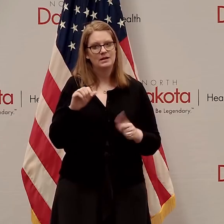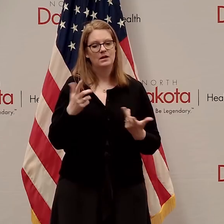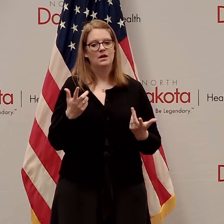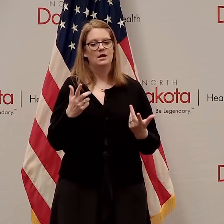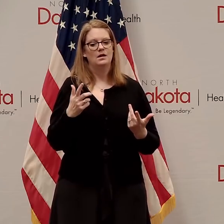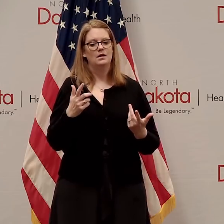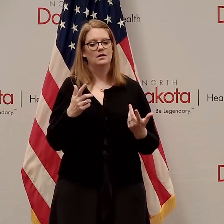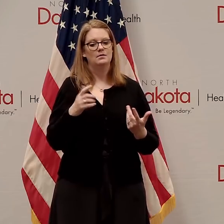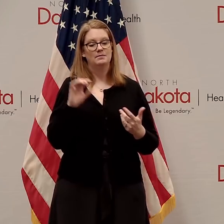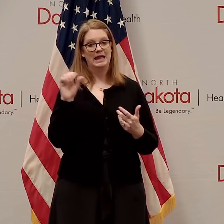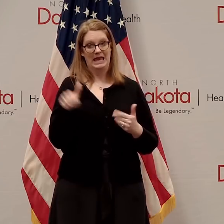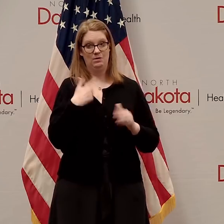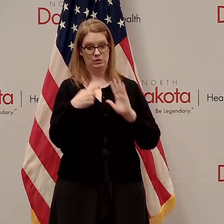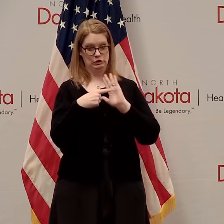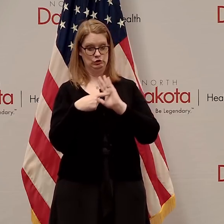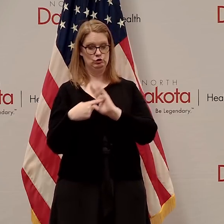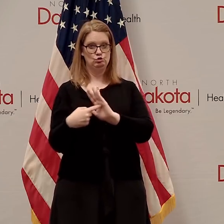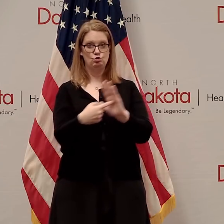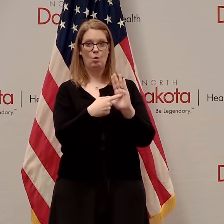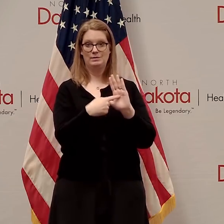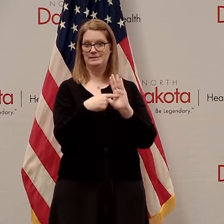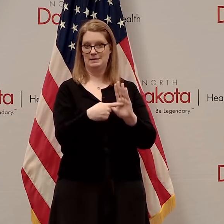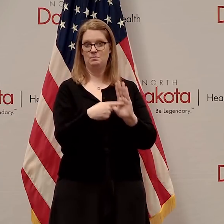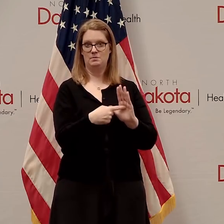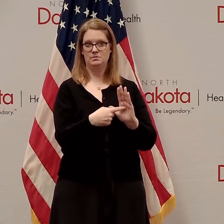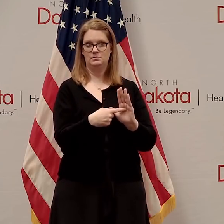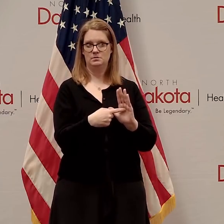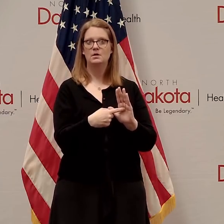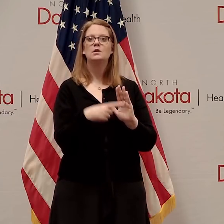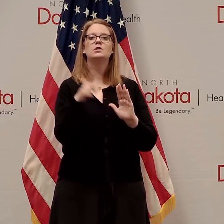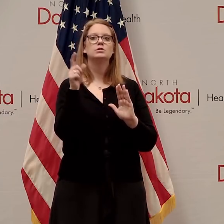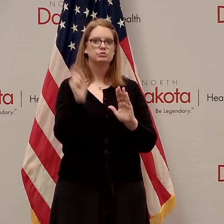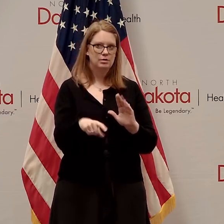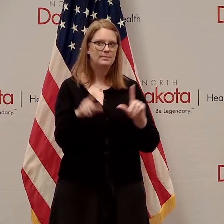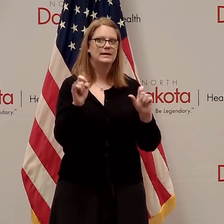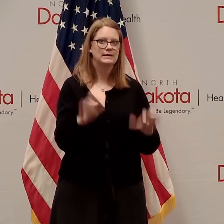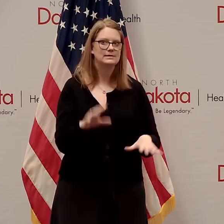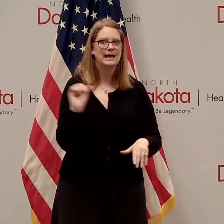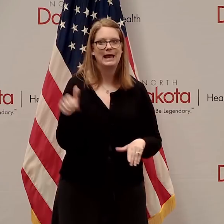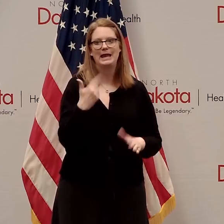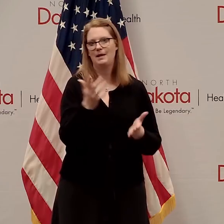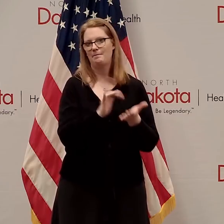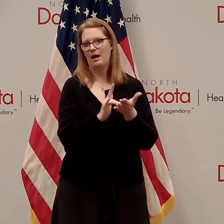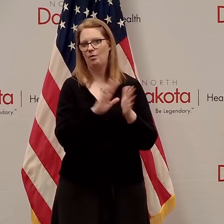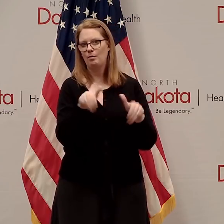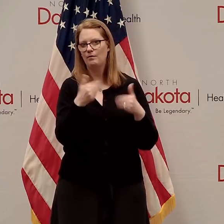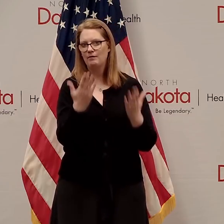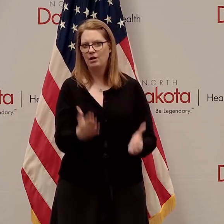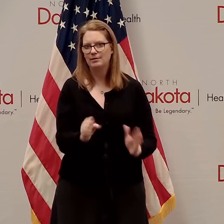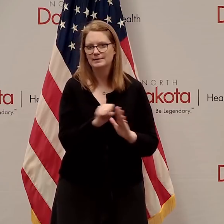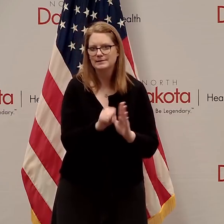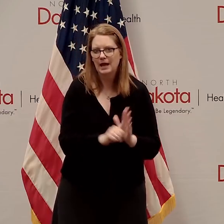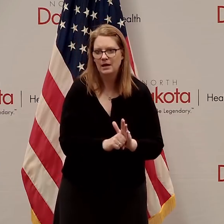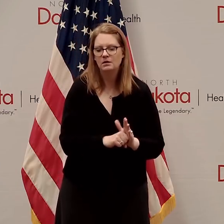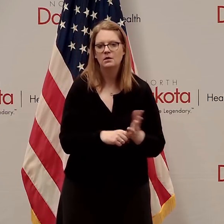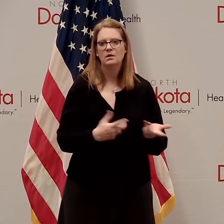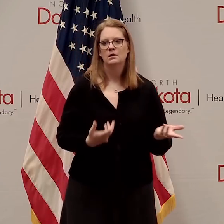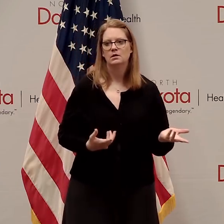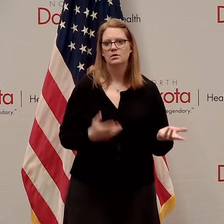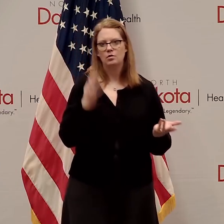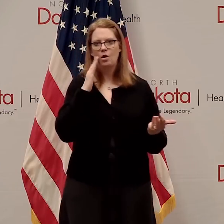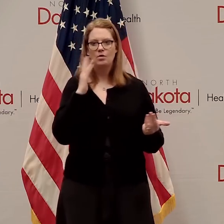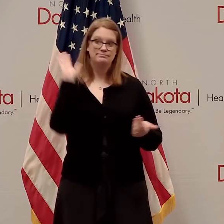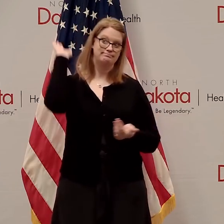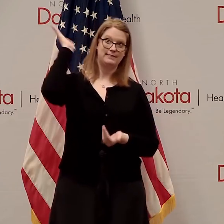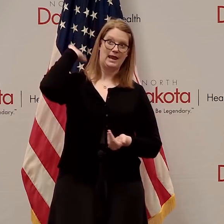prevents with symptoms should be getting tested by any medical provider in the state. And so if today someone says,